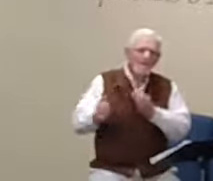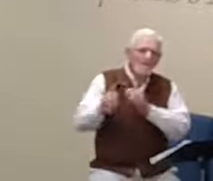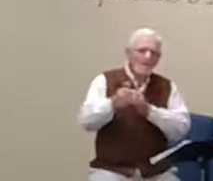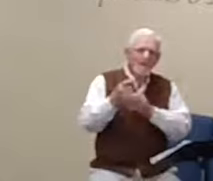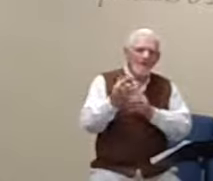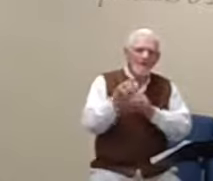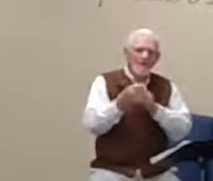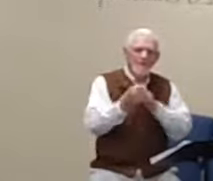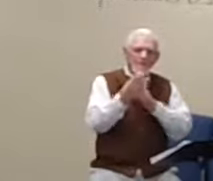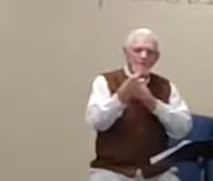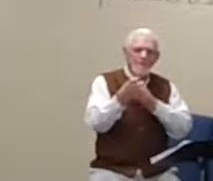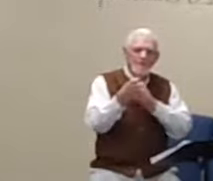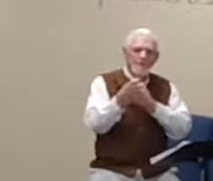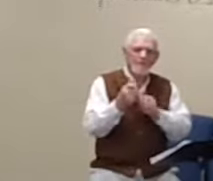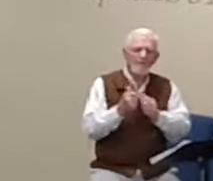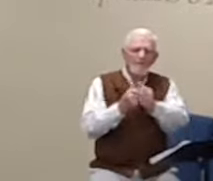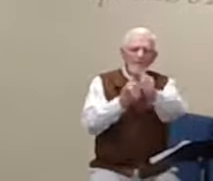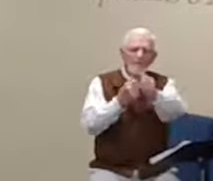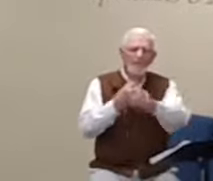the shepherd's voice.